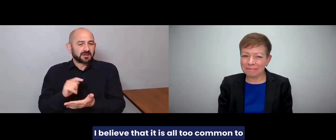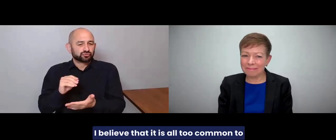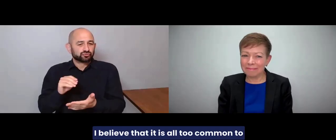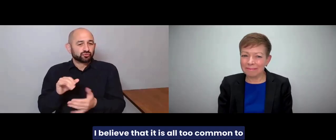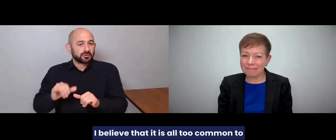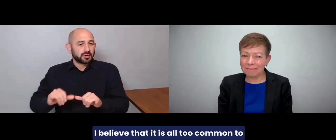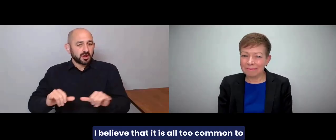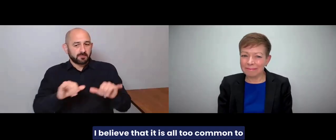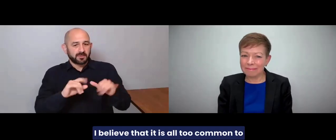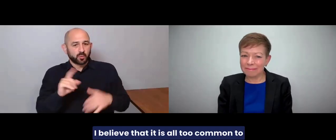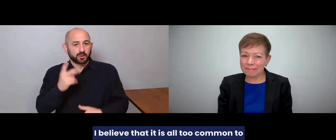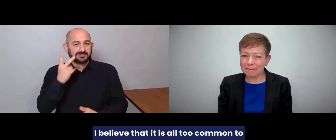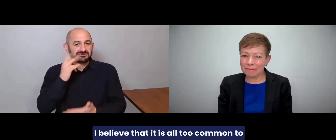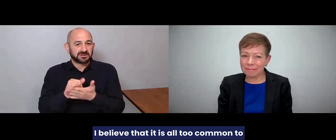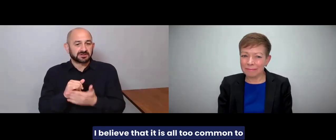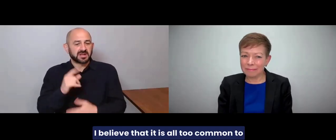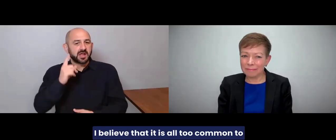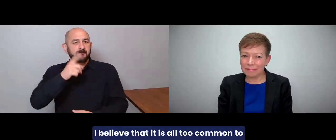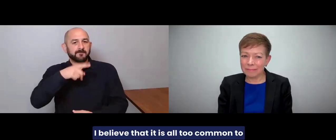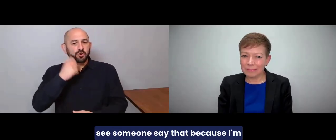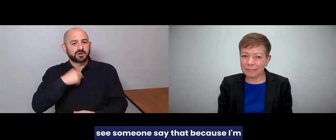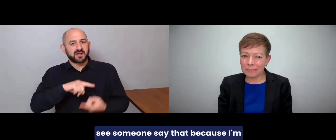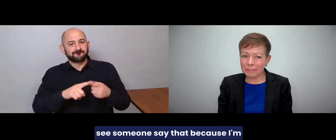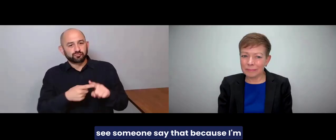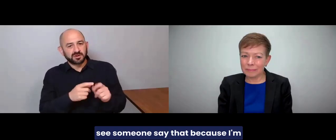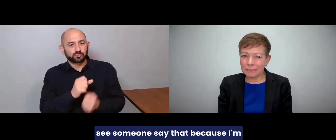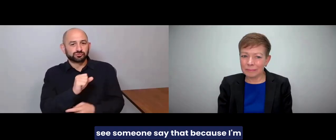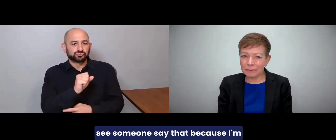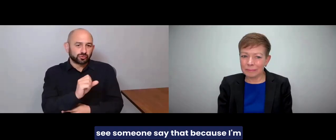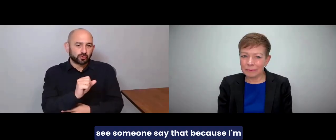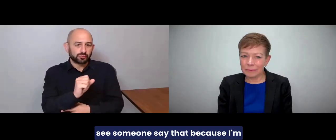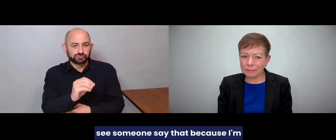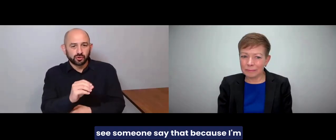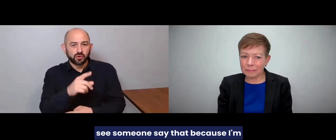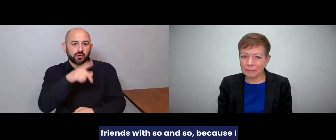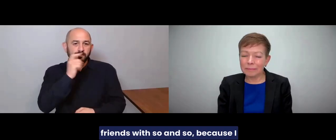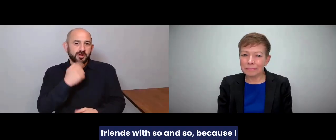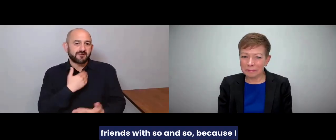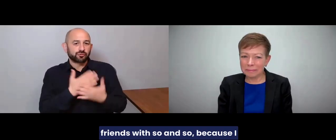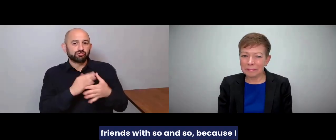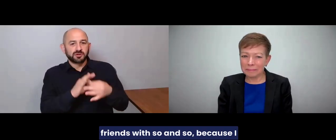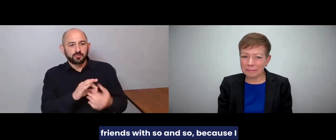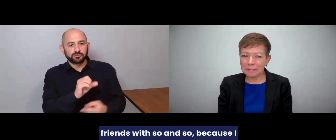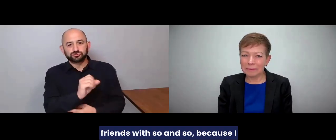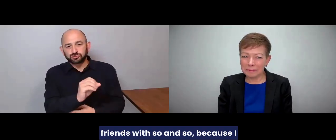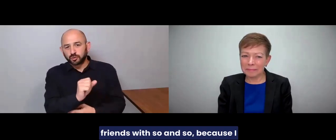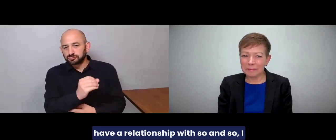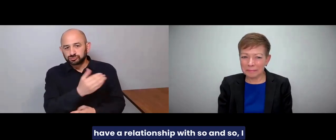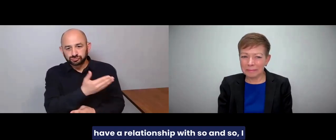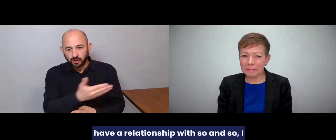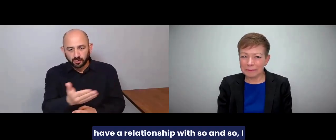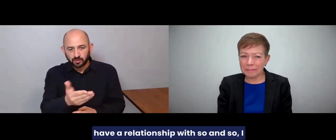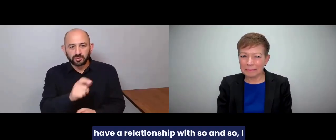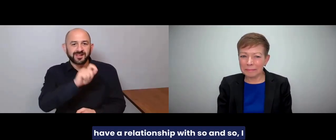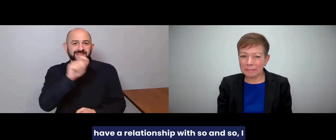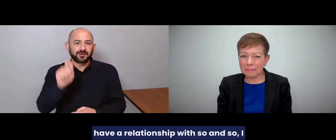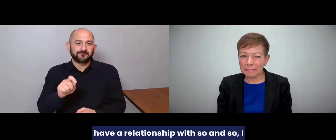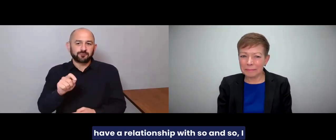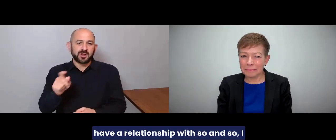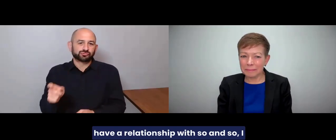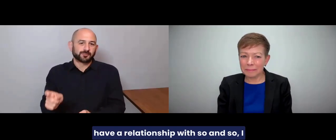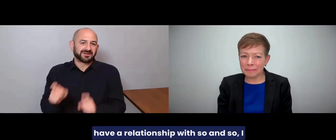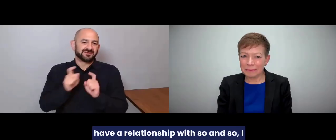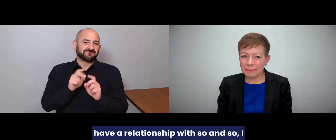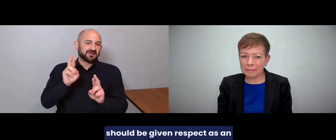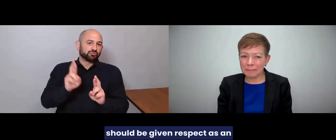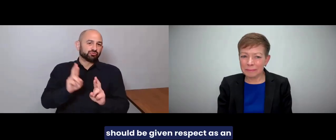I believe that it is all too common to see someone say that because I'm friends with so and so, because I have a relationship with so and